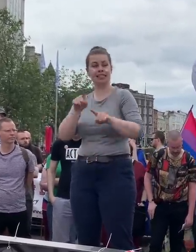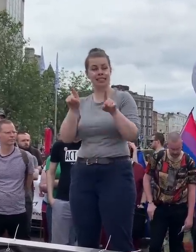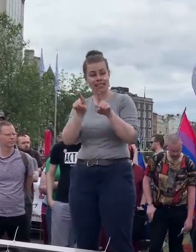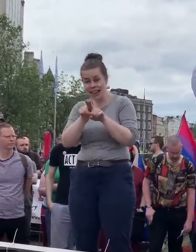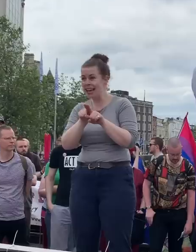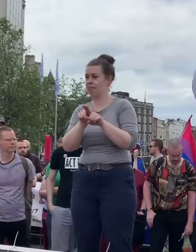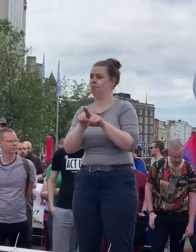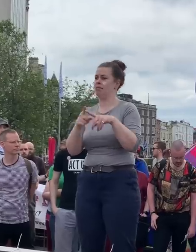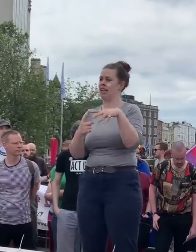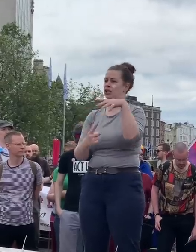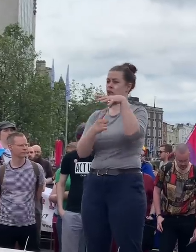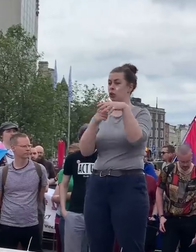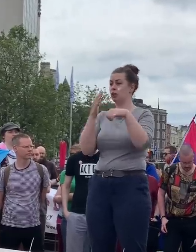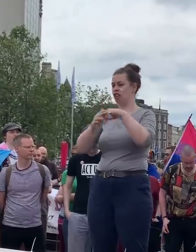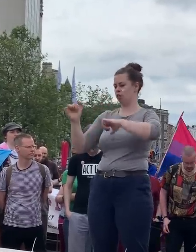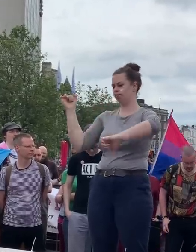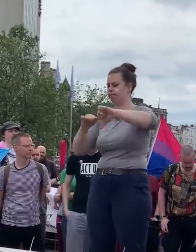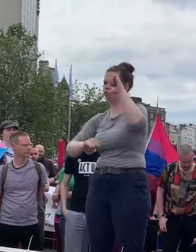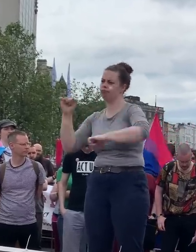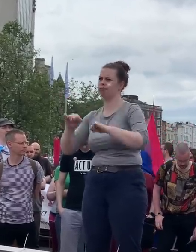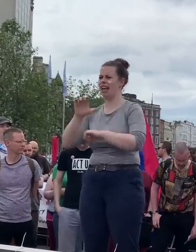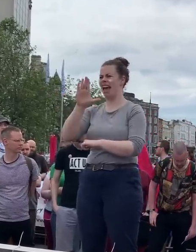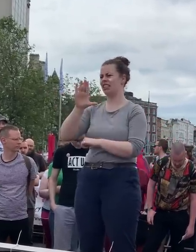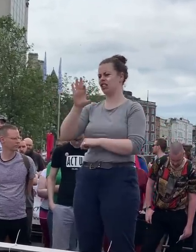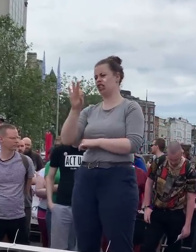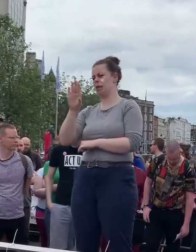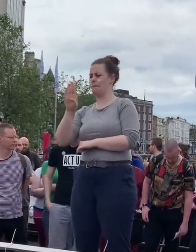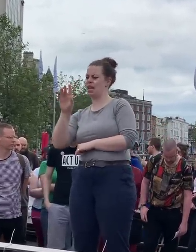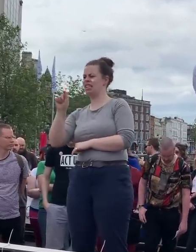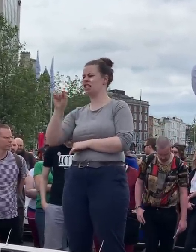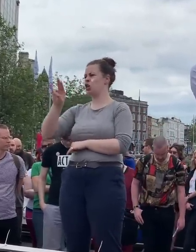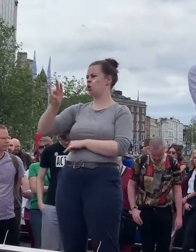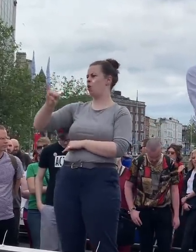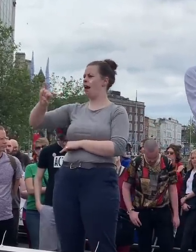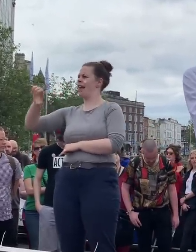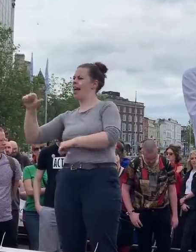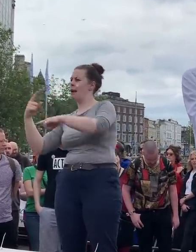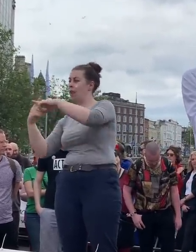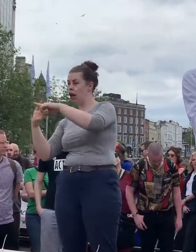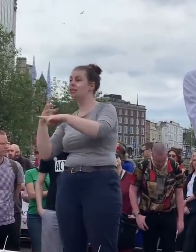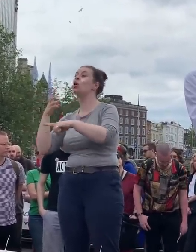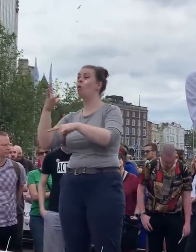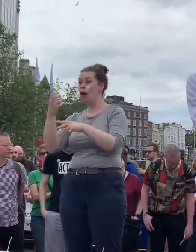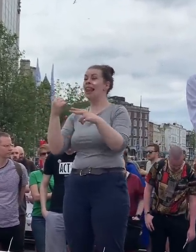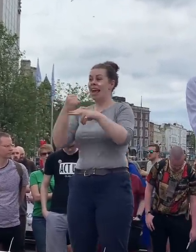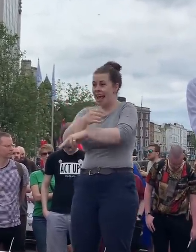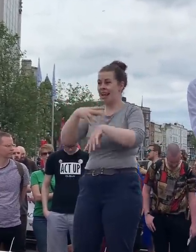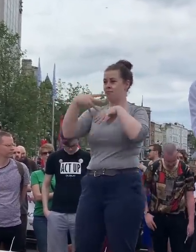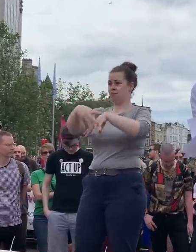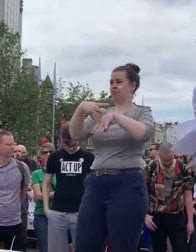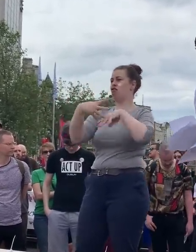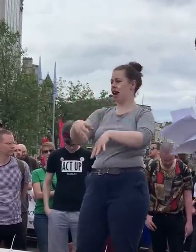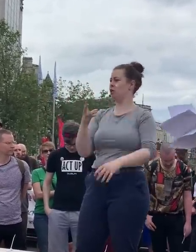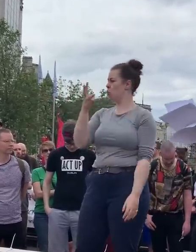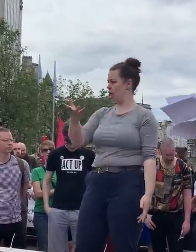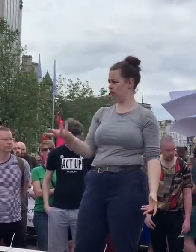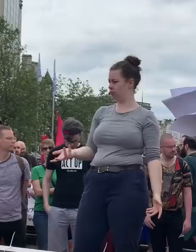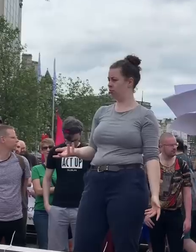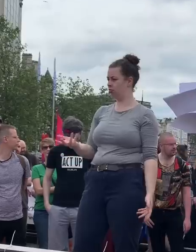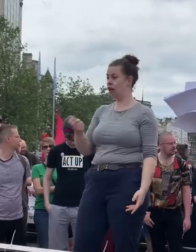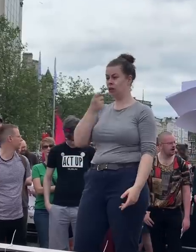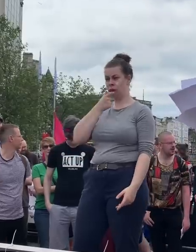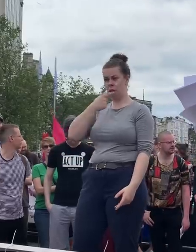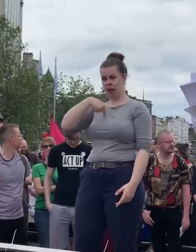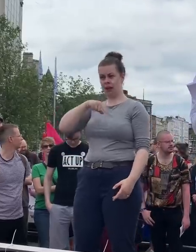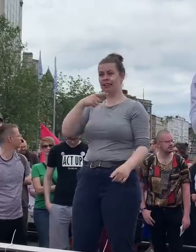the very institution that brutalized LGBT plus people in Ireland will march at the Pride Parade. Dublin Pride asks us